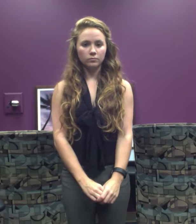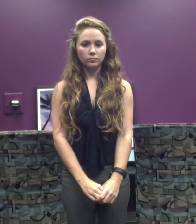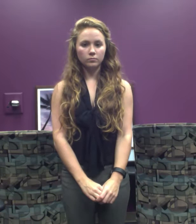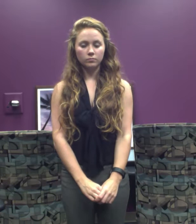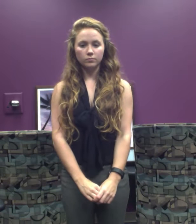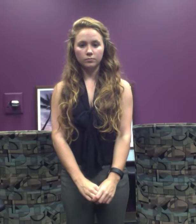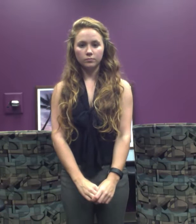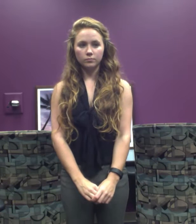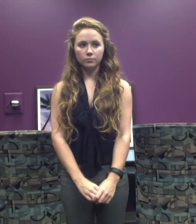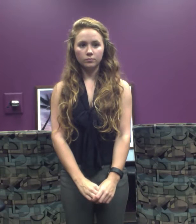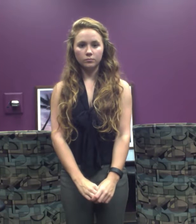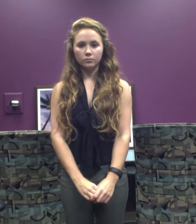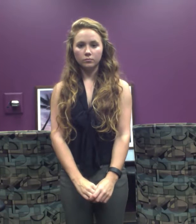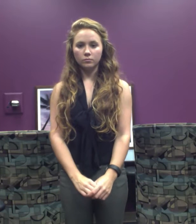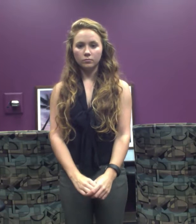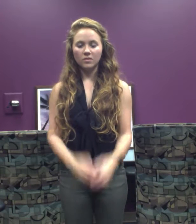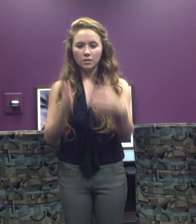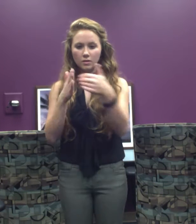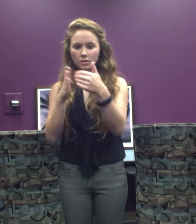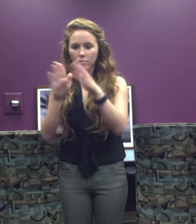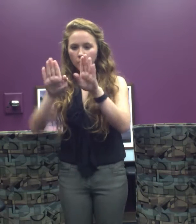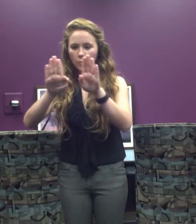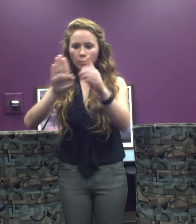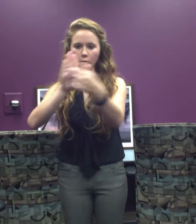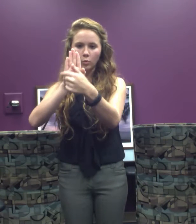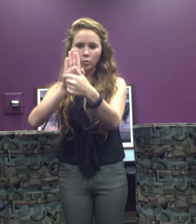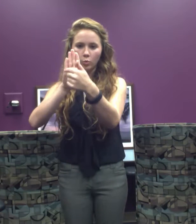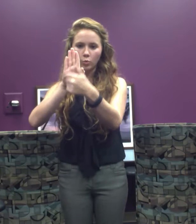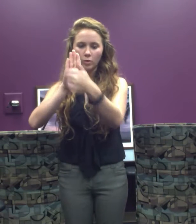Right on the edge of the paper. Okay, right on the very edge here.